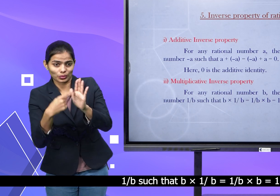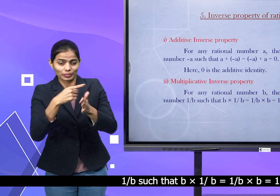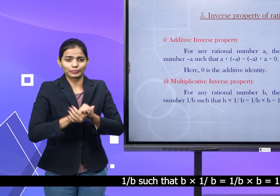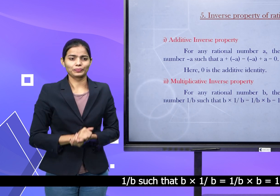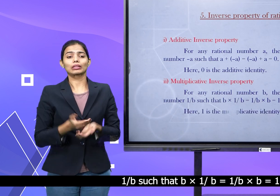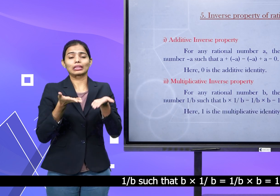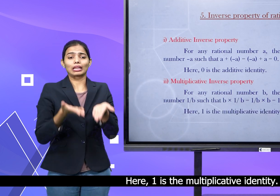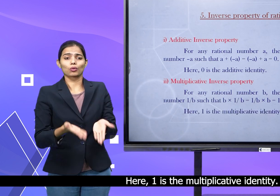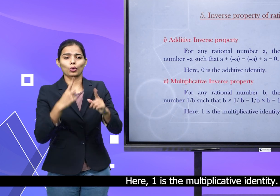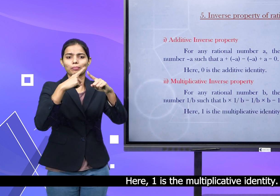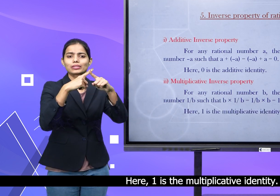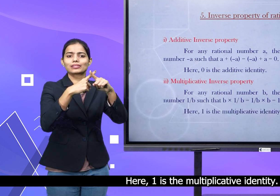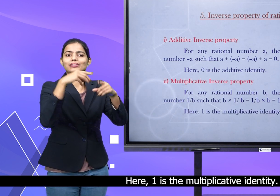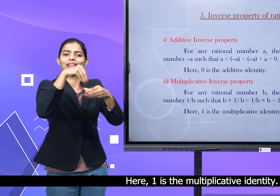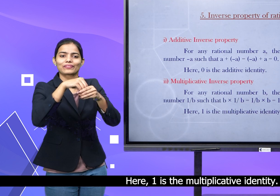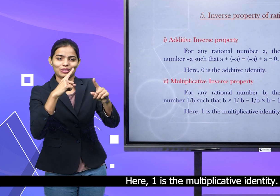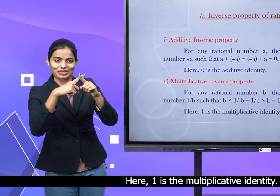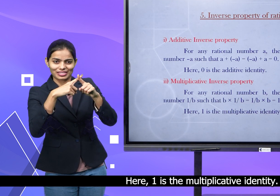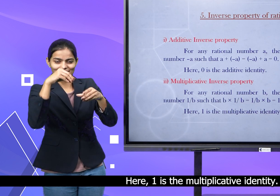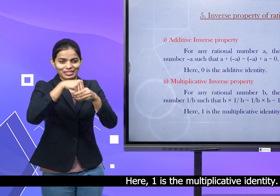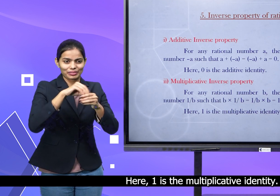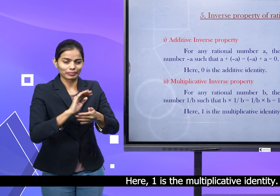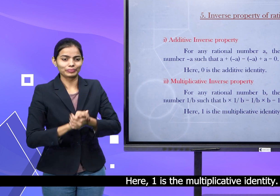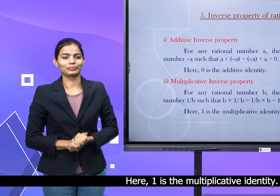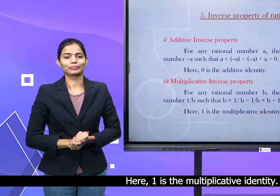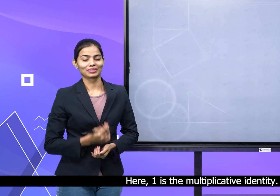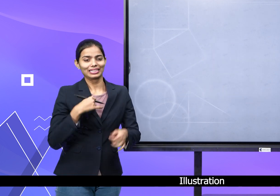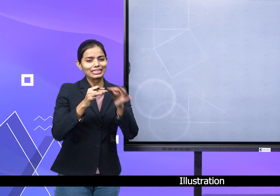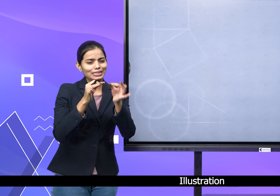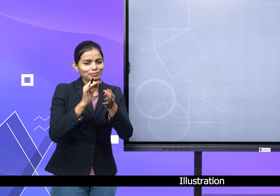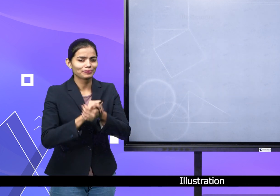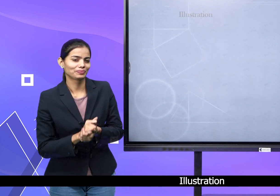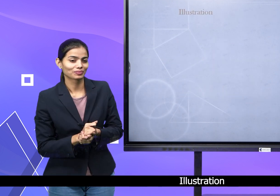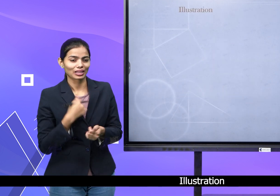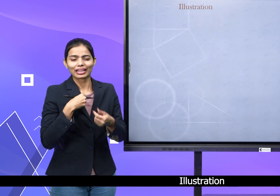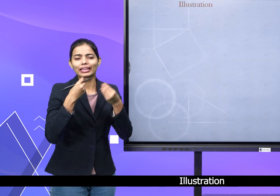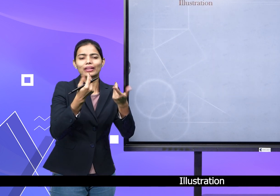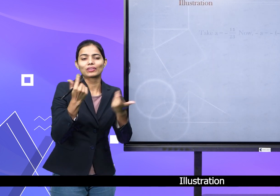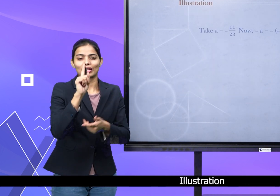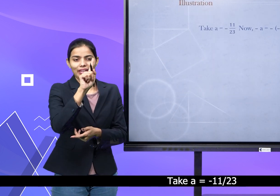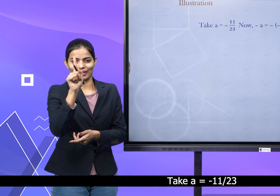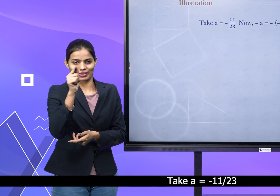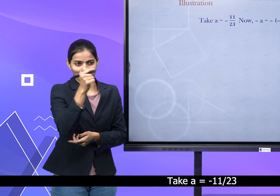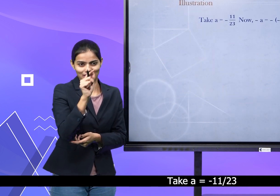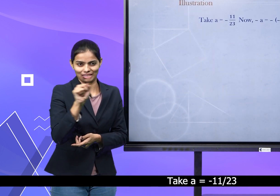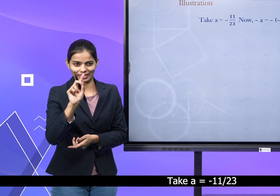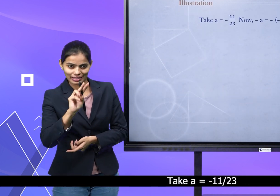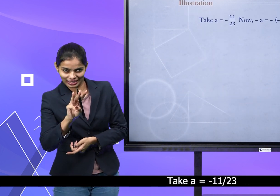1. Here, 1 is the multiplicative identity. Illustration. Take a is equal to